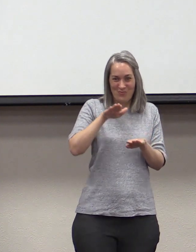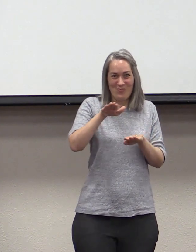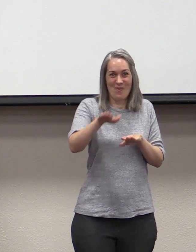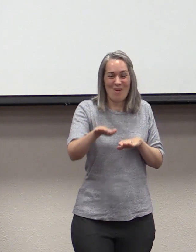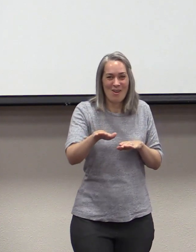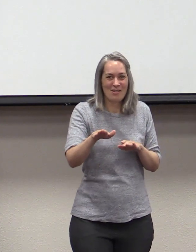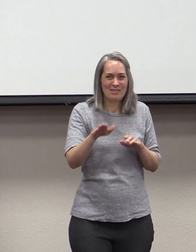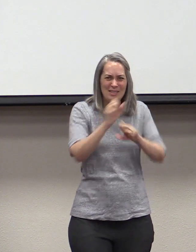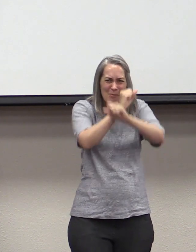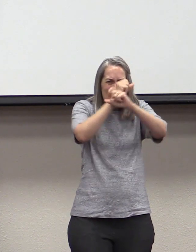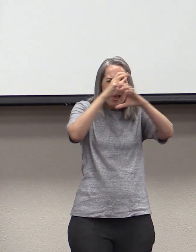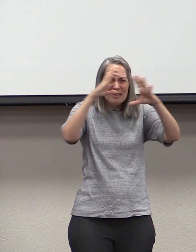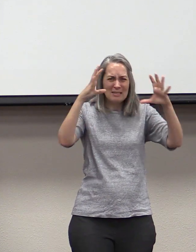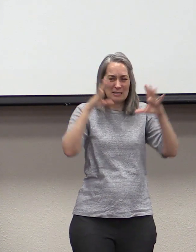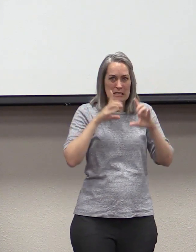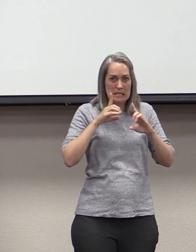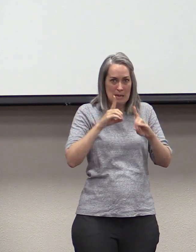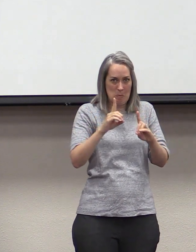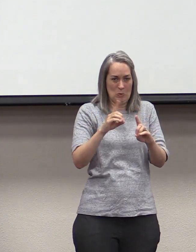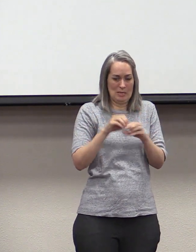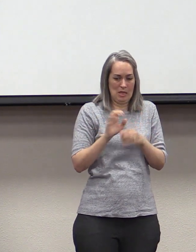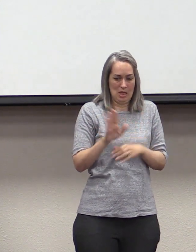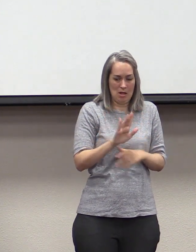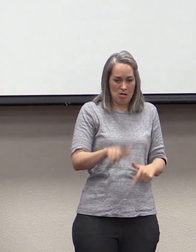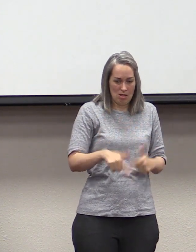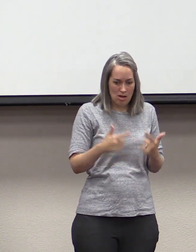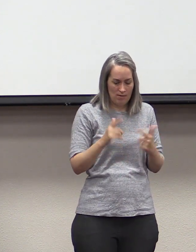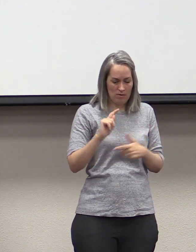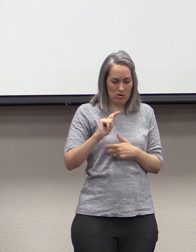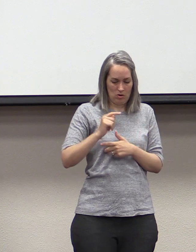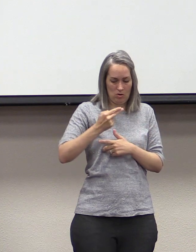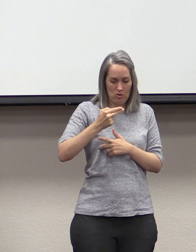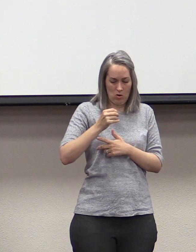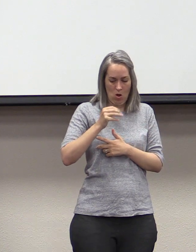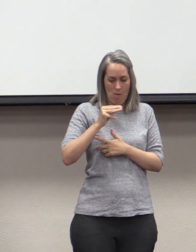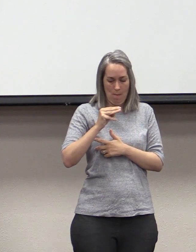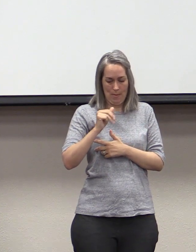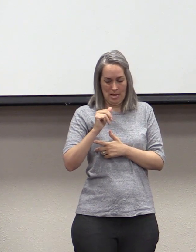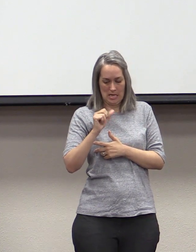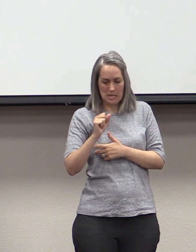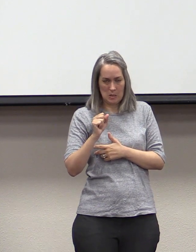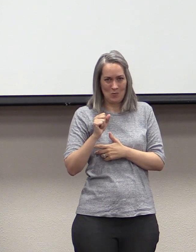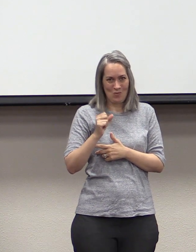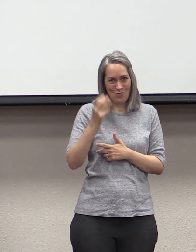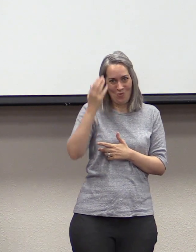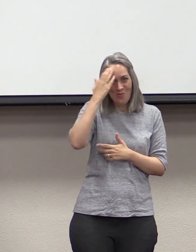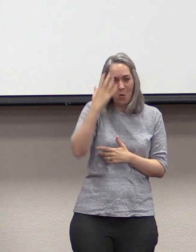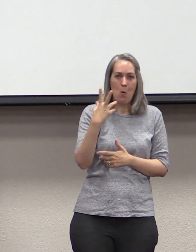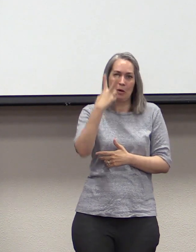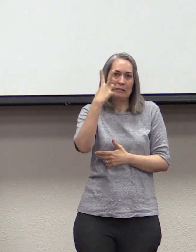out in their lives. Can you imagine that Thomas, doubting Thomas,